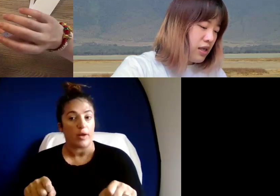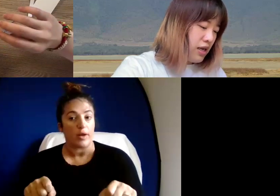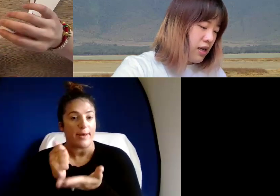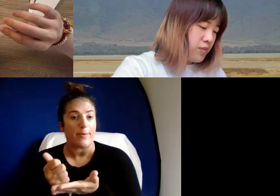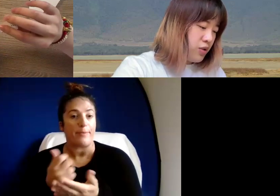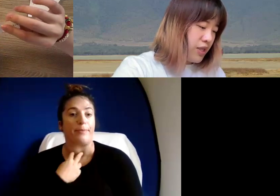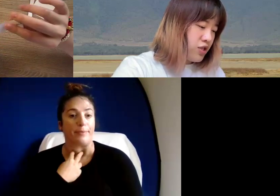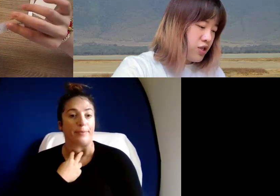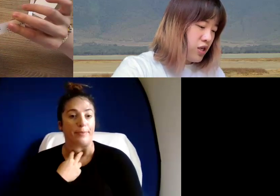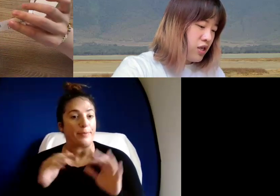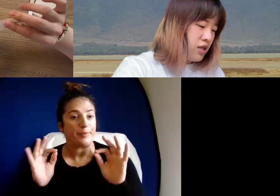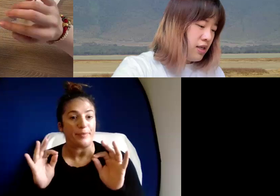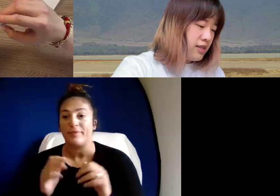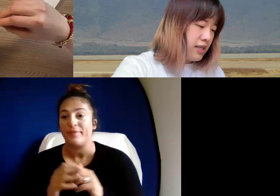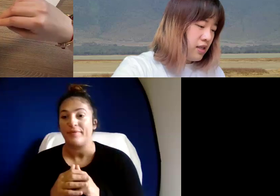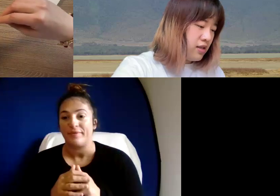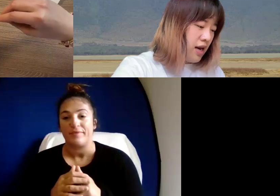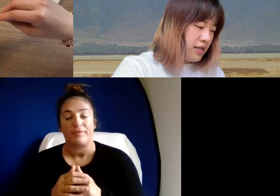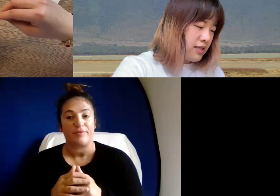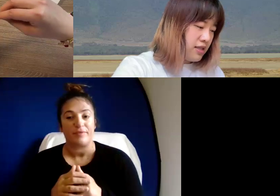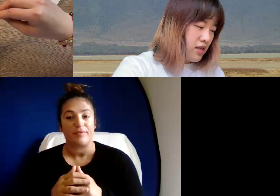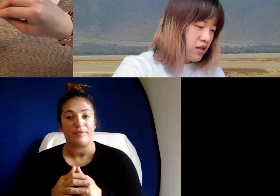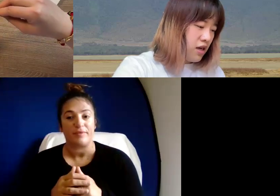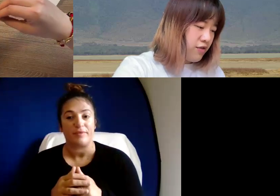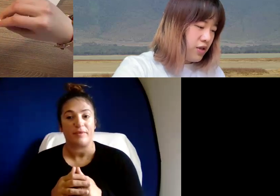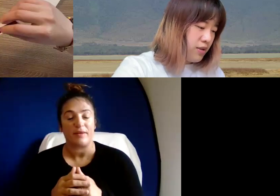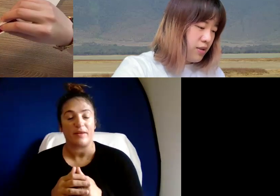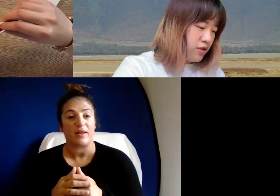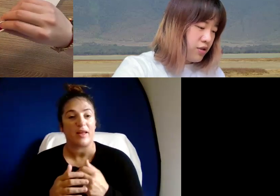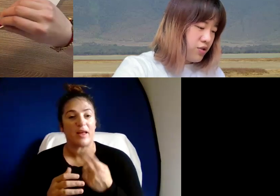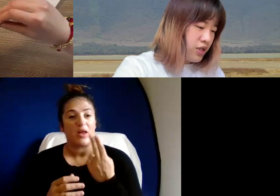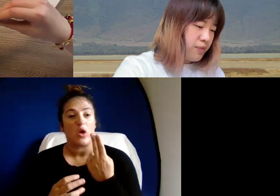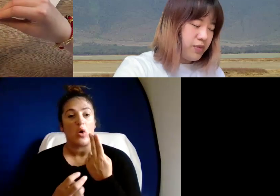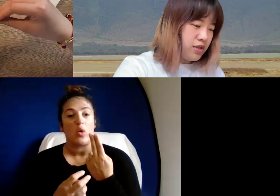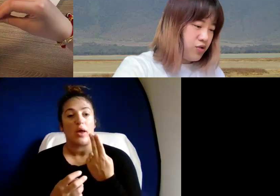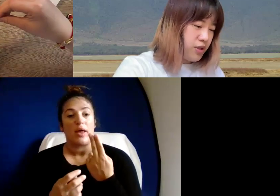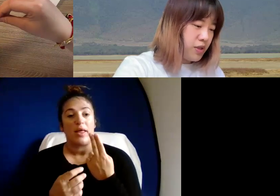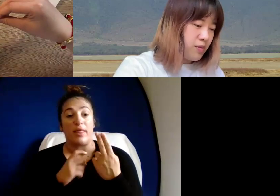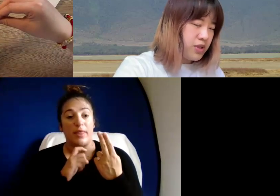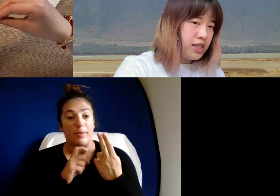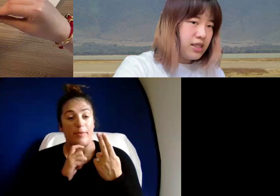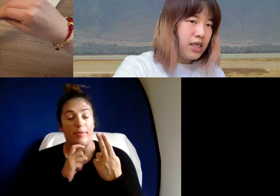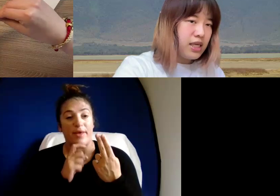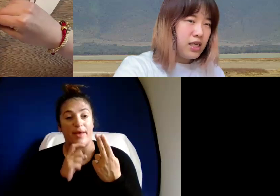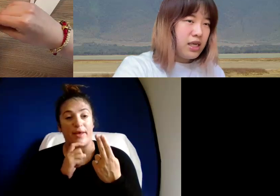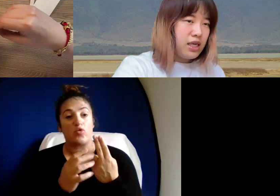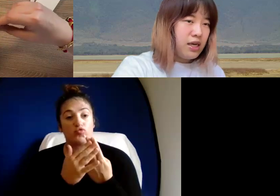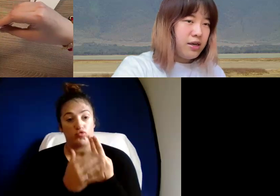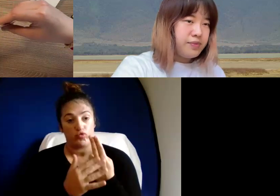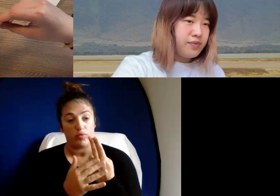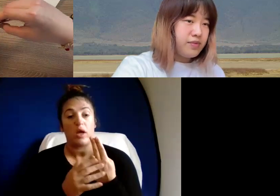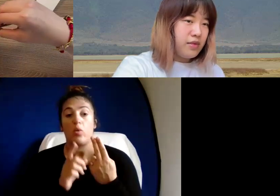over to make sure that the dots cover the metal strip completely